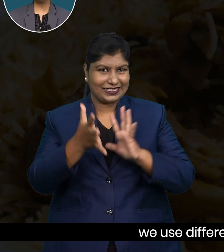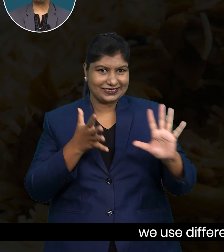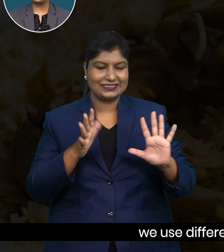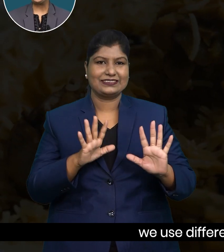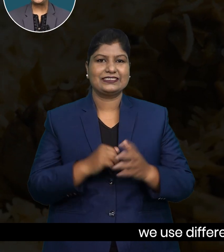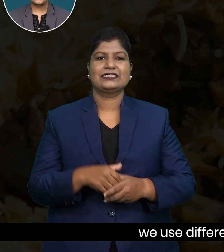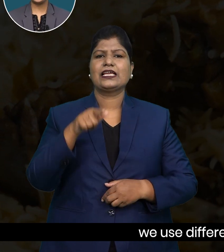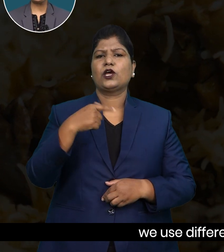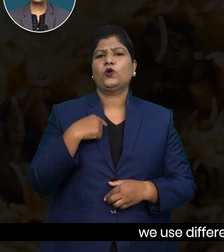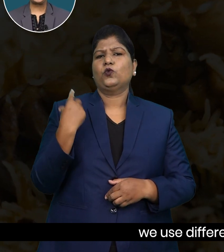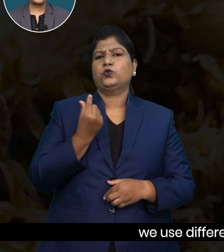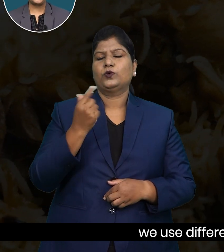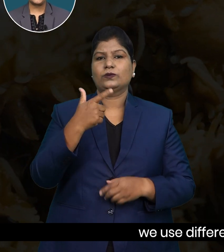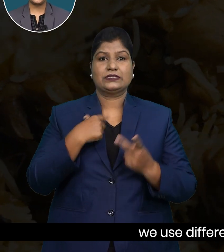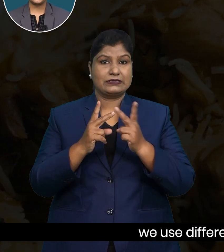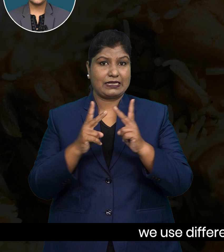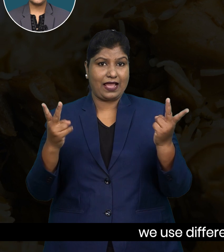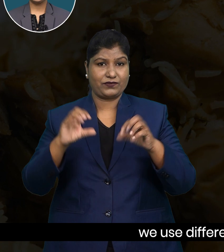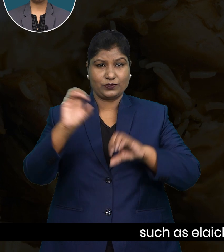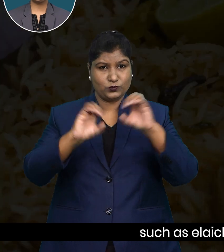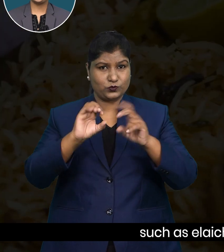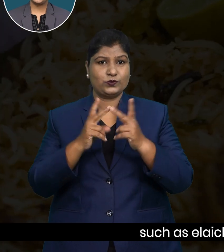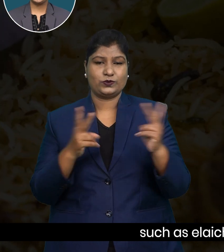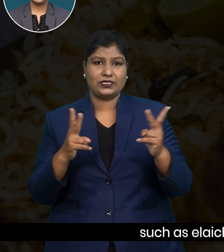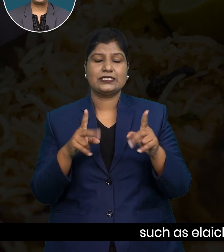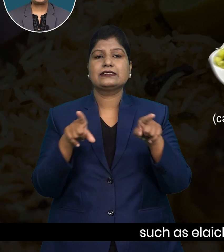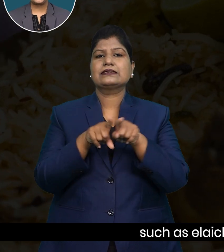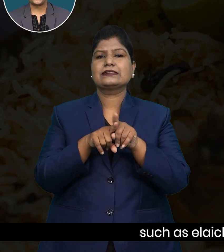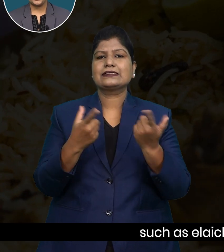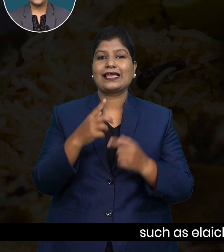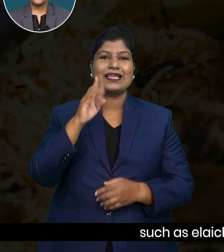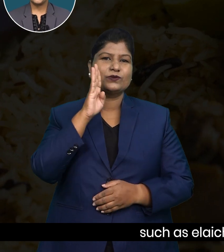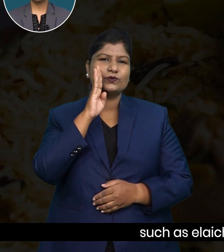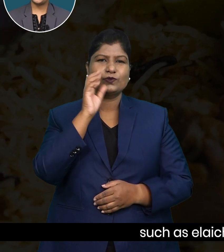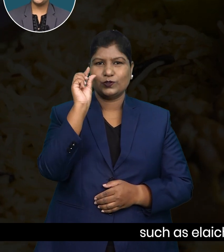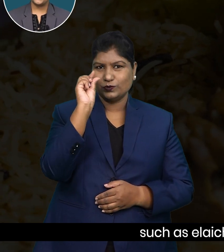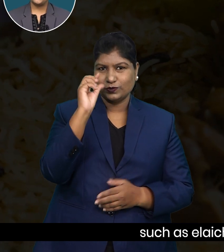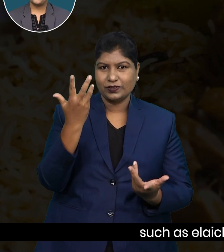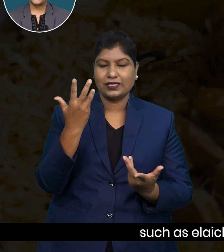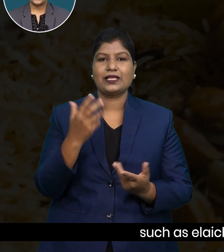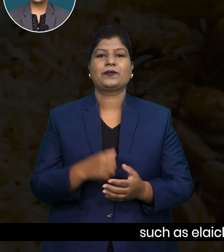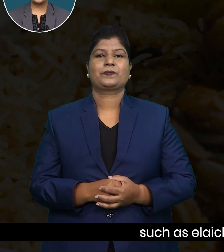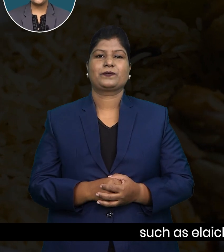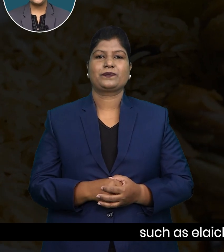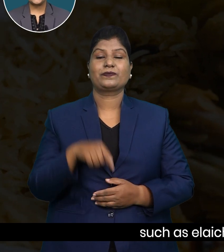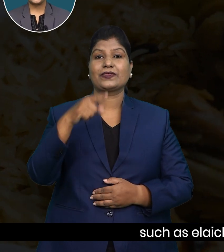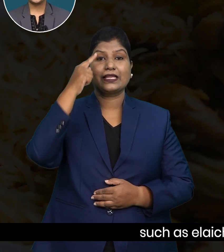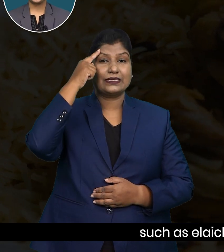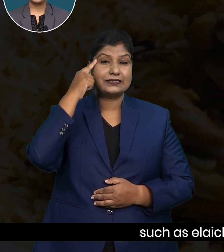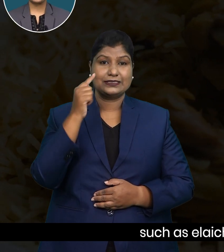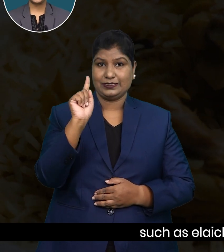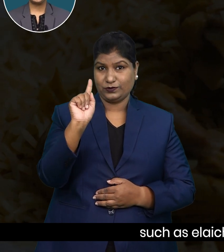we use different types of ingredients such as elaichi, cardamom,